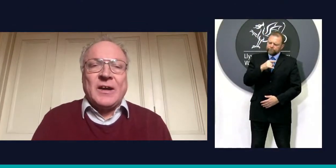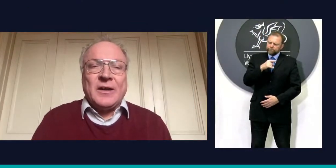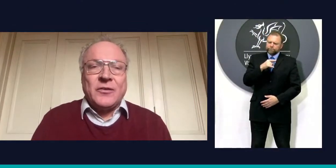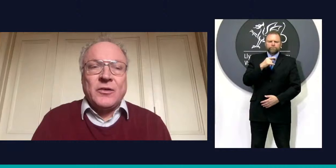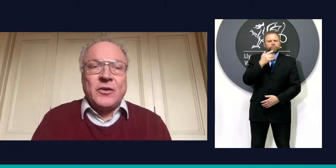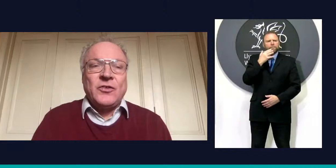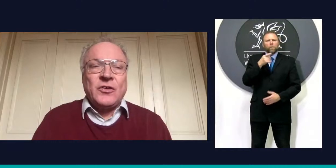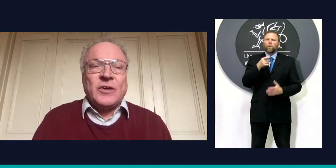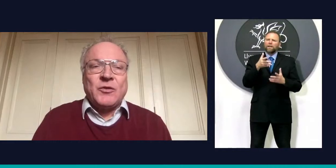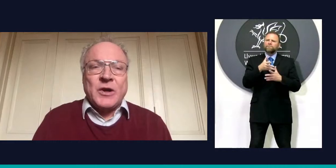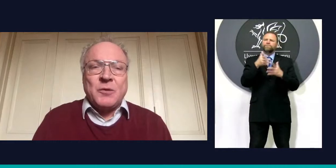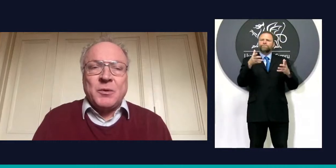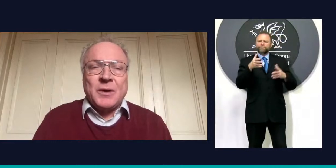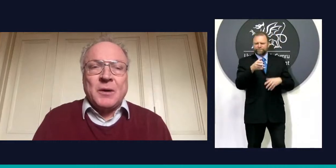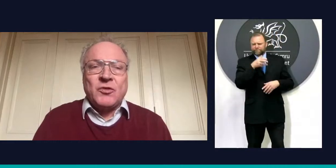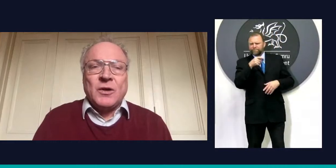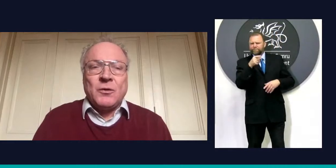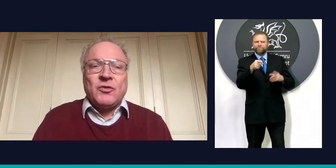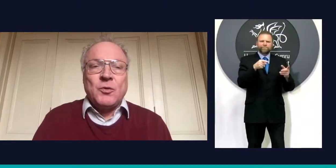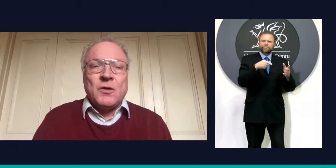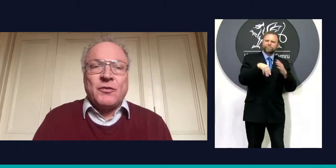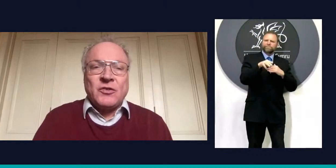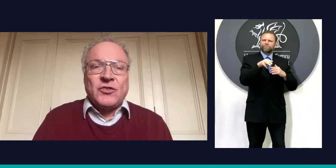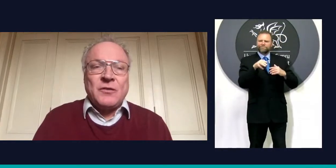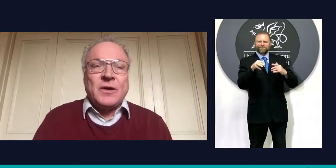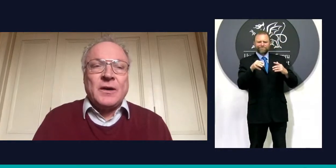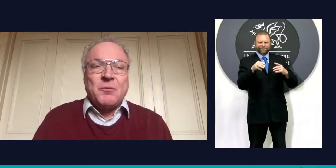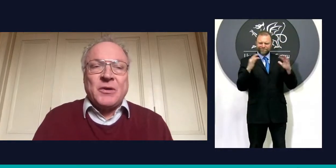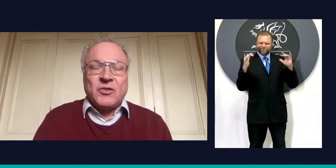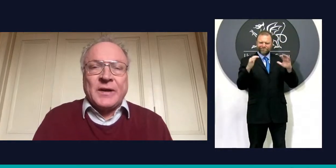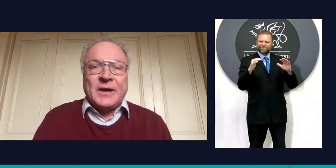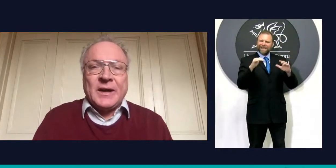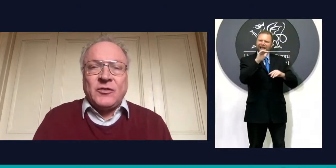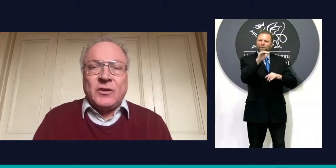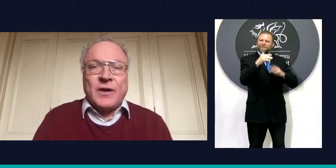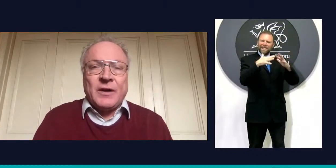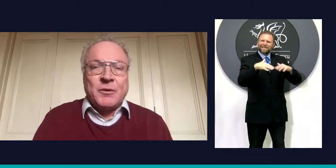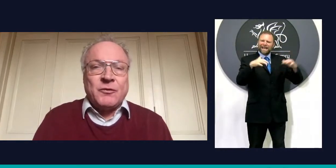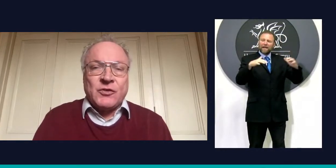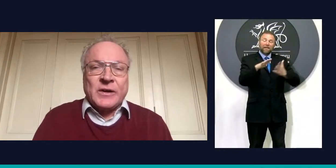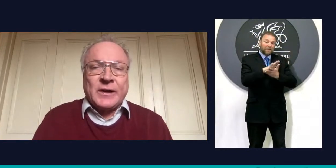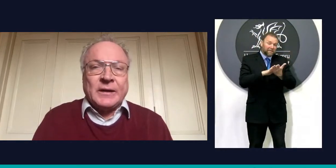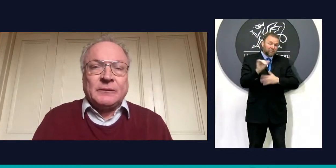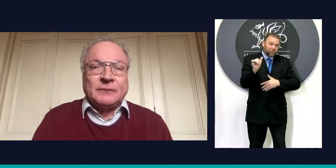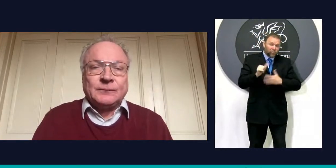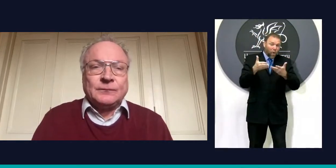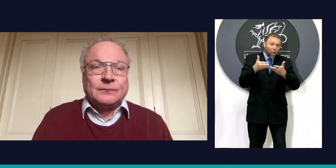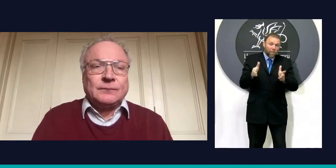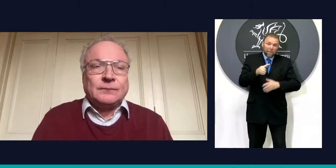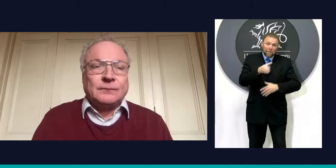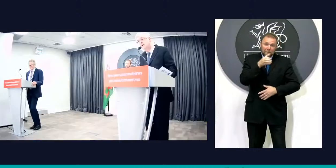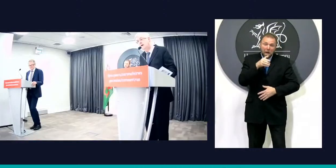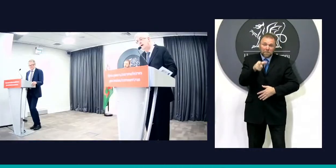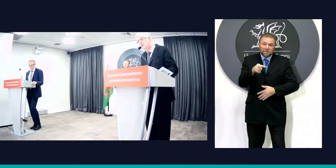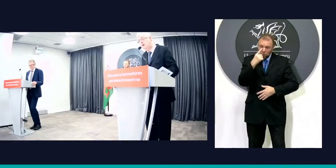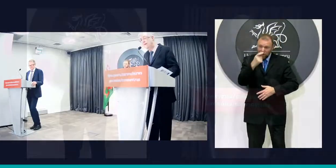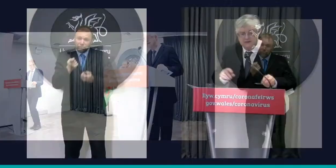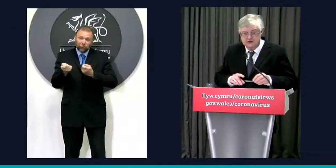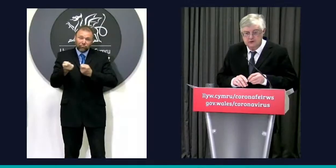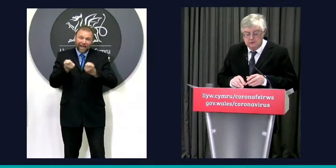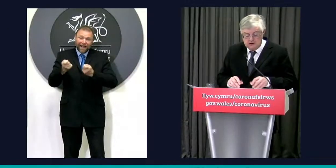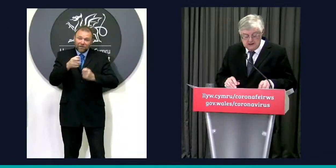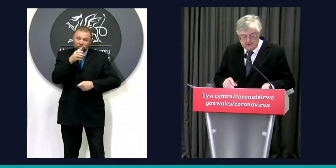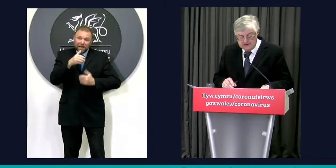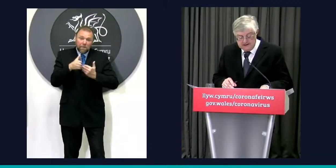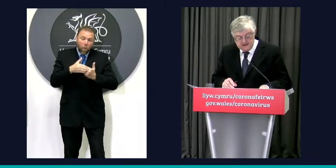steps of the Senedd, isn't it time to reopen pubs, which do offer a safer and better regulated environment for drinking? Well, the